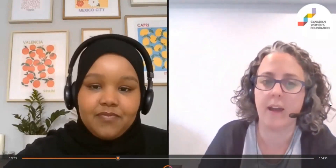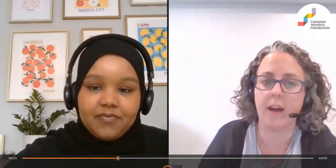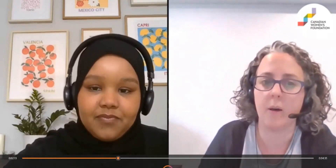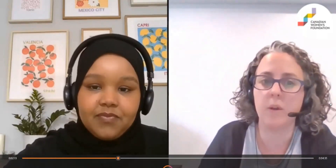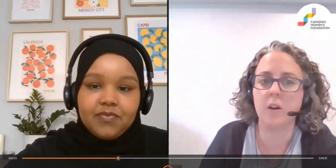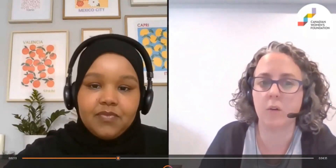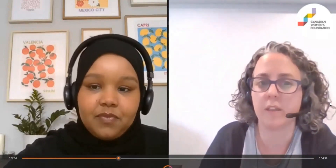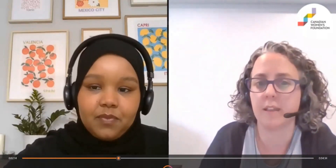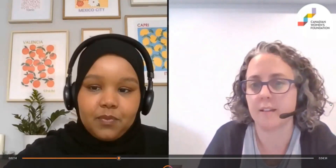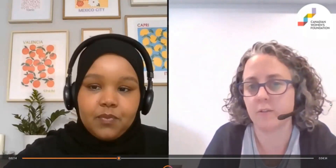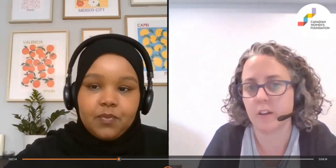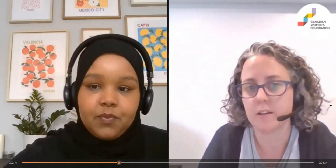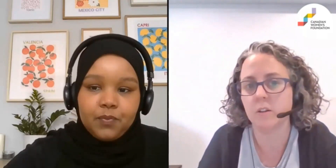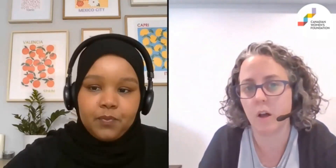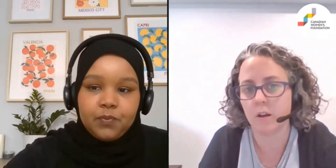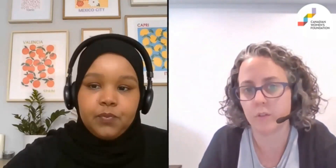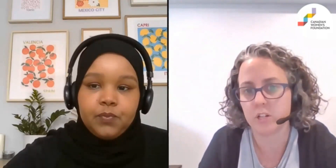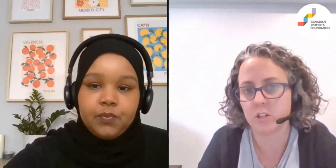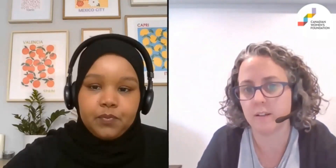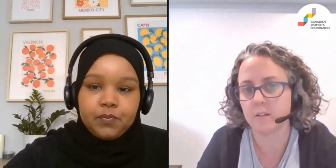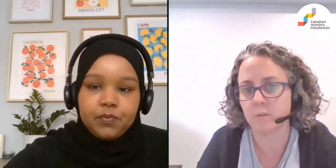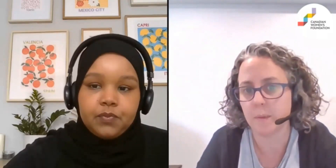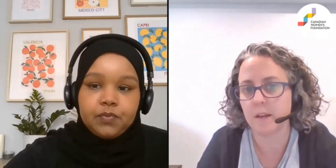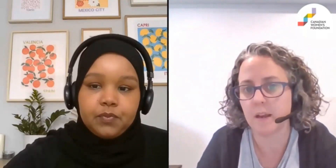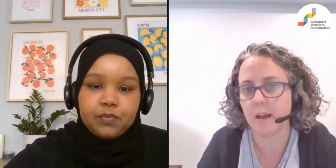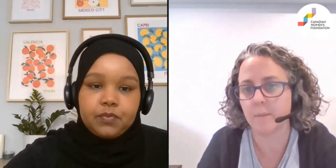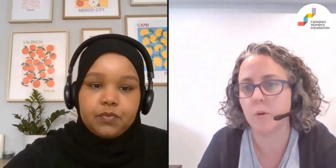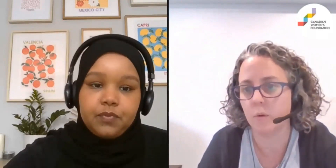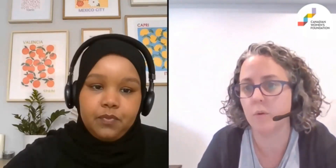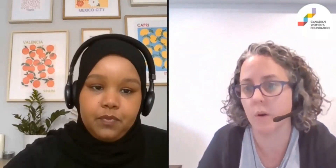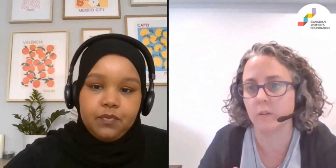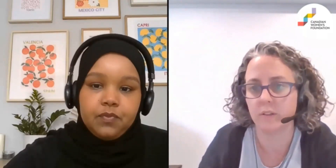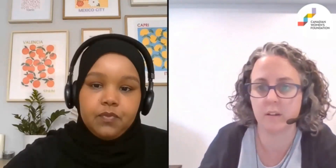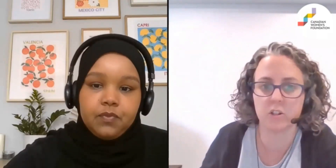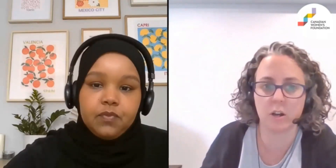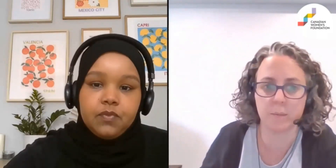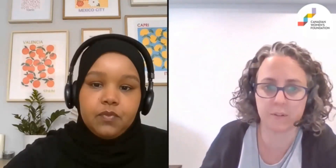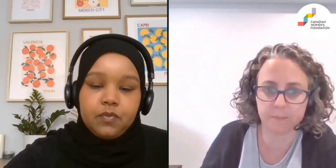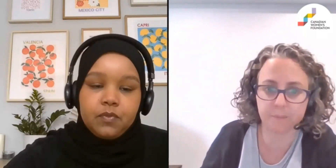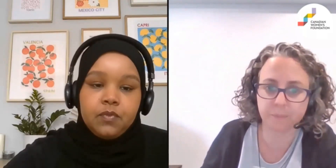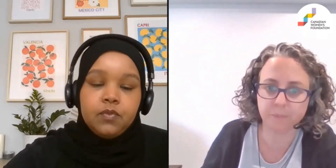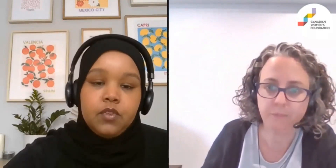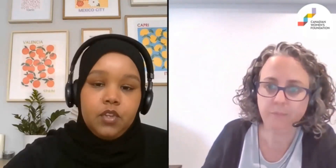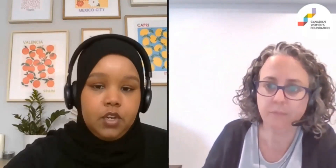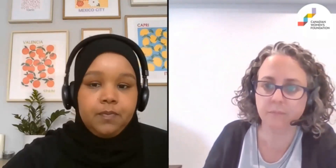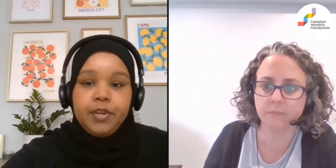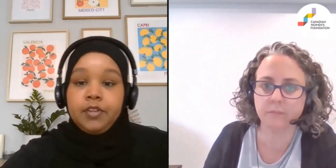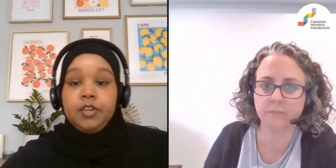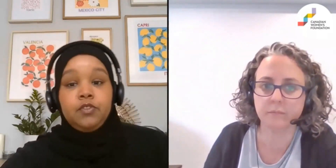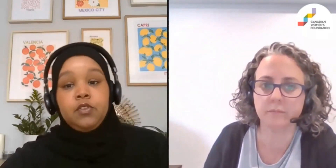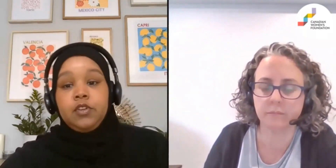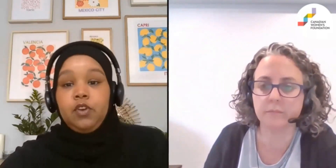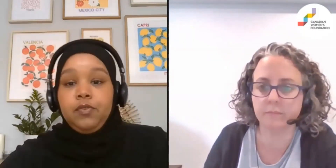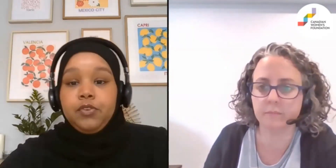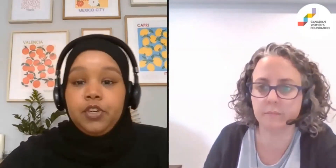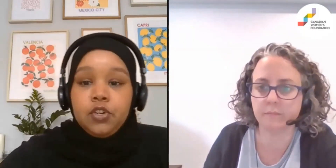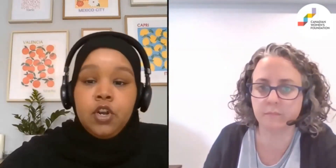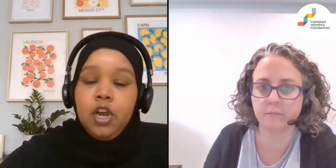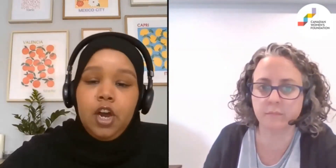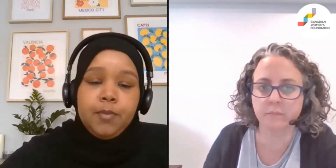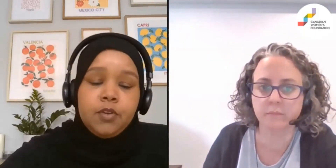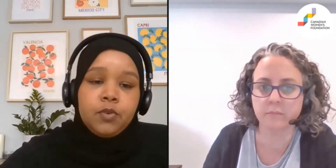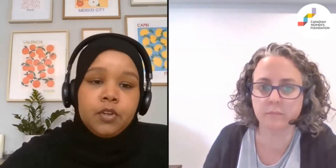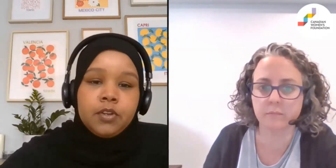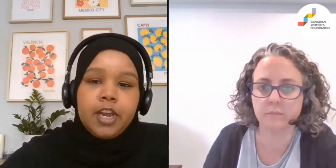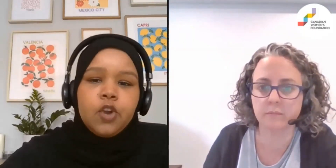declining, we know that that's affecting a lot of racialized women who are losing their jobs. Yeah, it's awful to